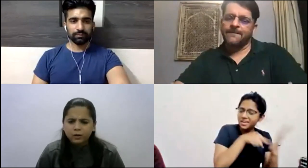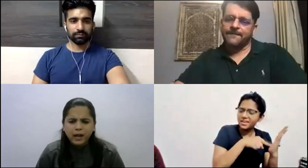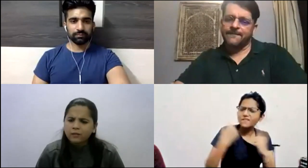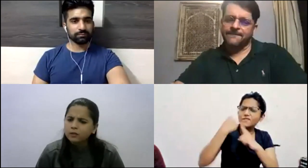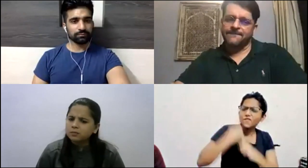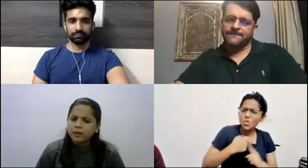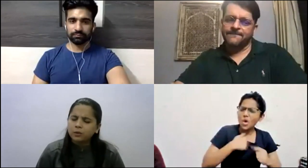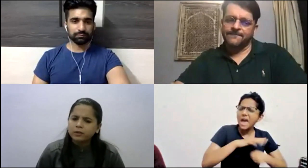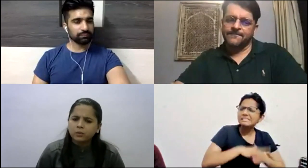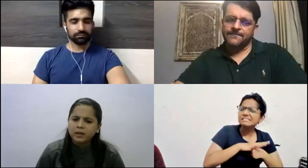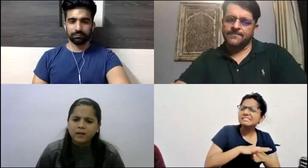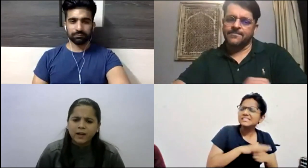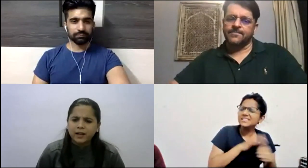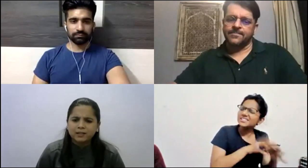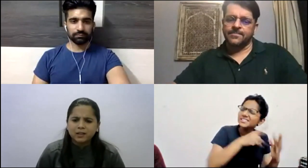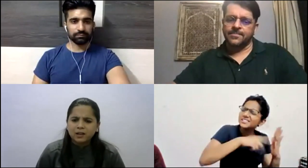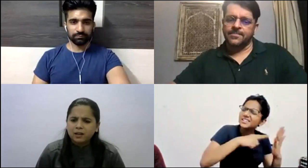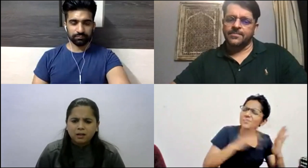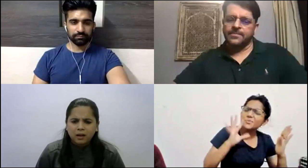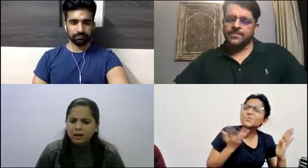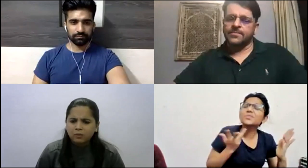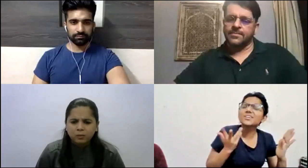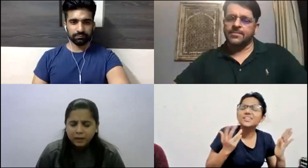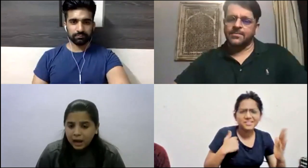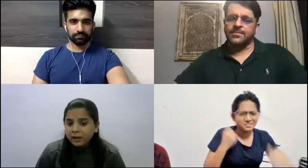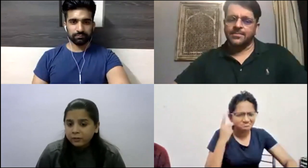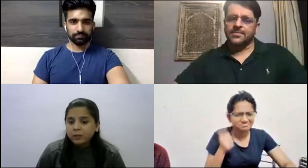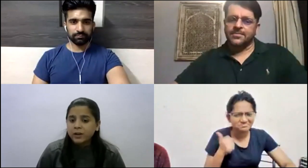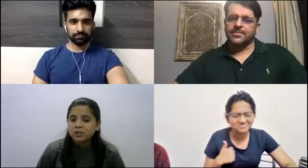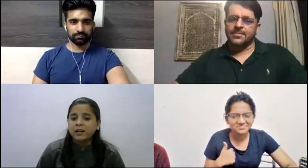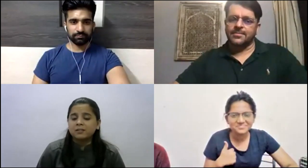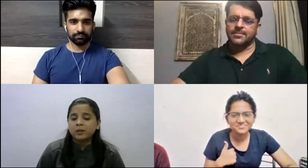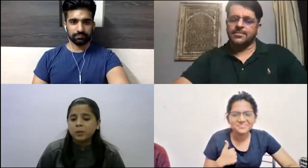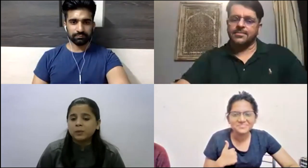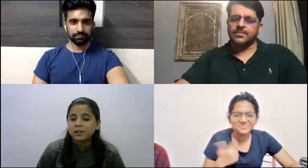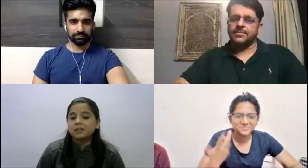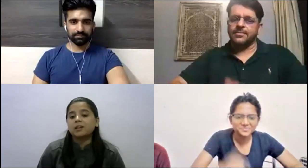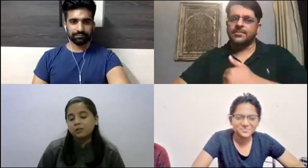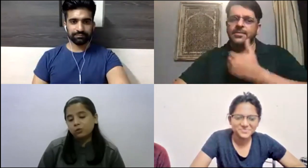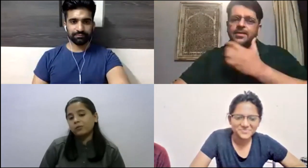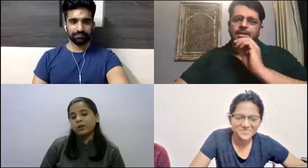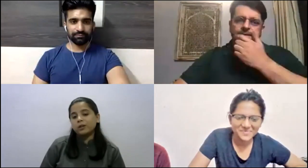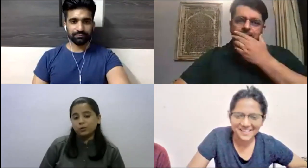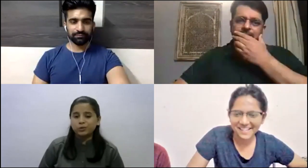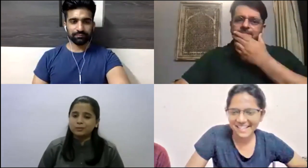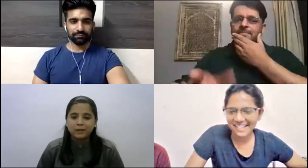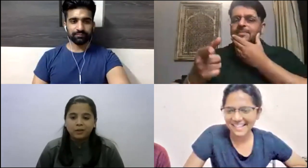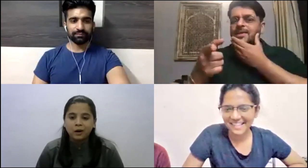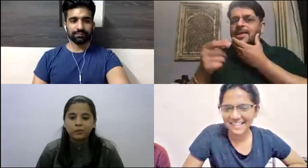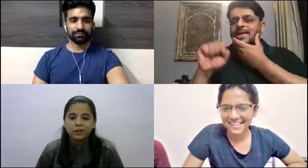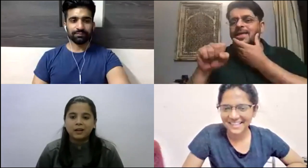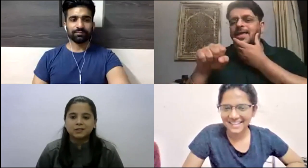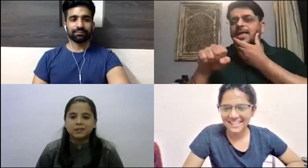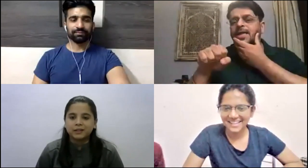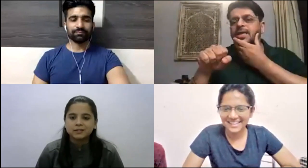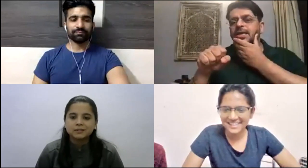I could have my own innovative ideas, but I feel pressurized when people say that you have to read books. So, I mean, how